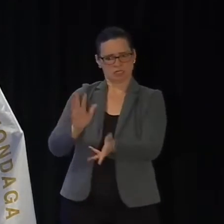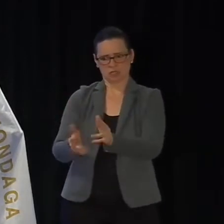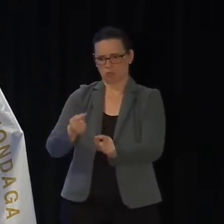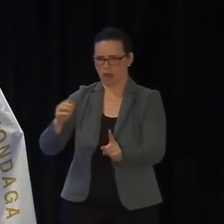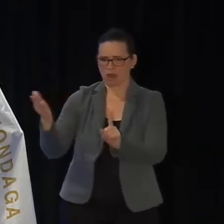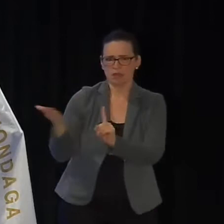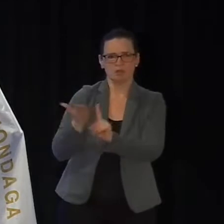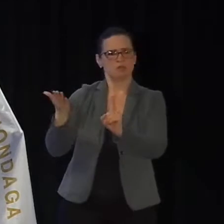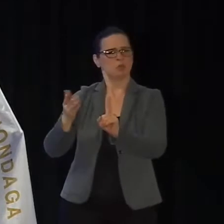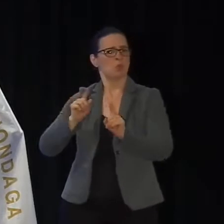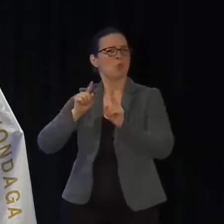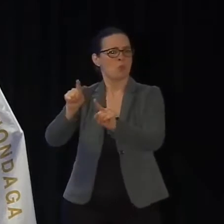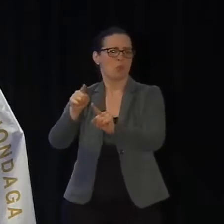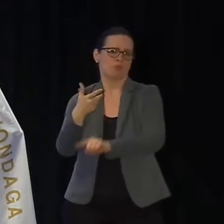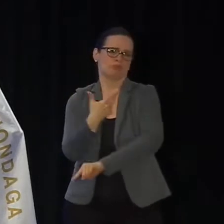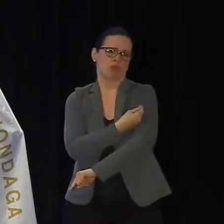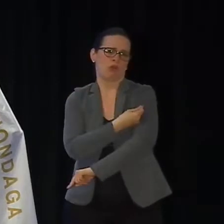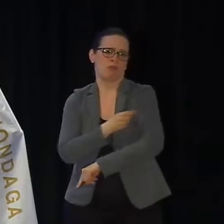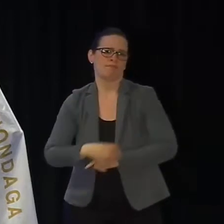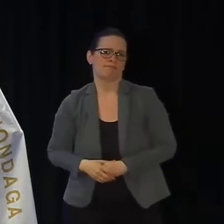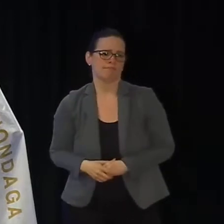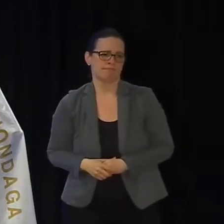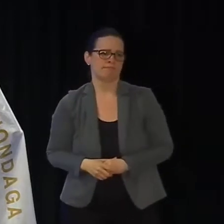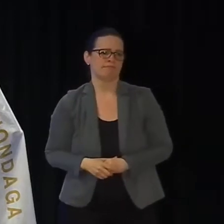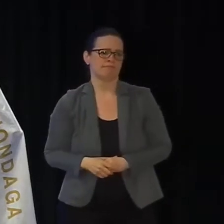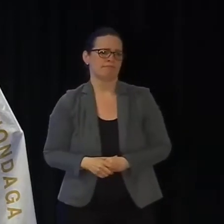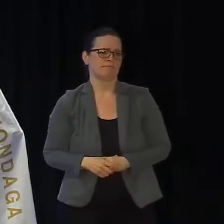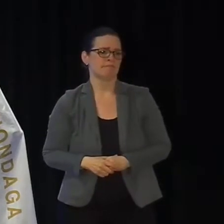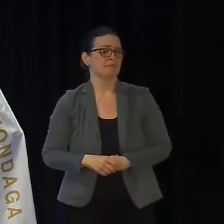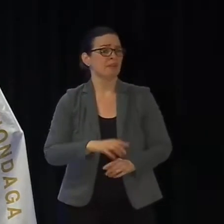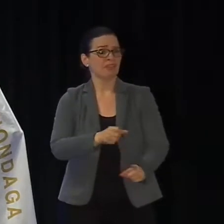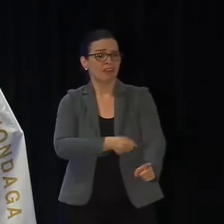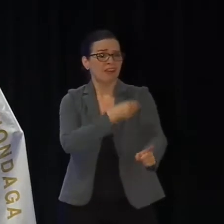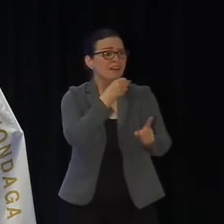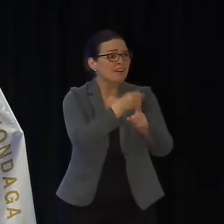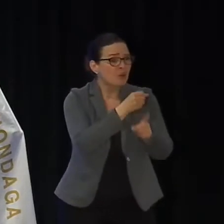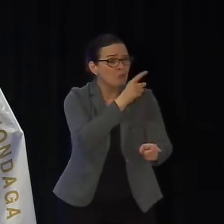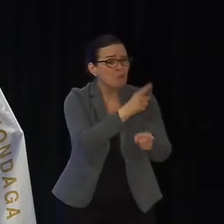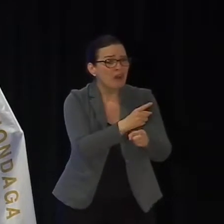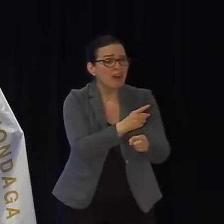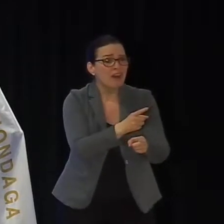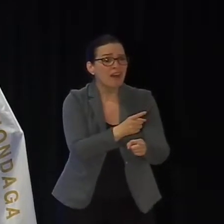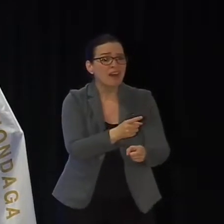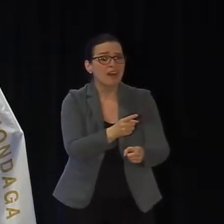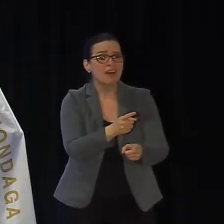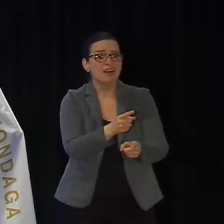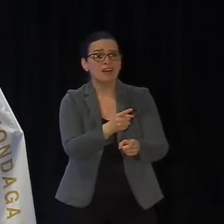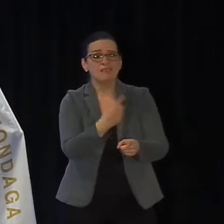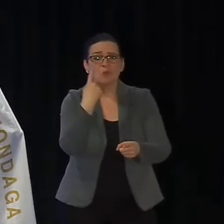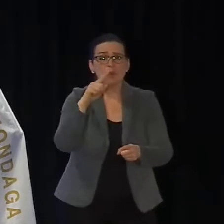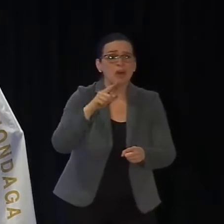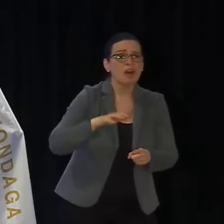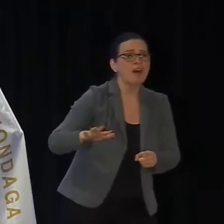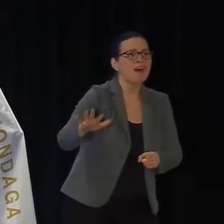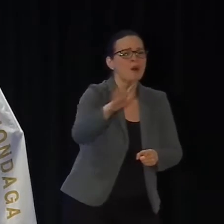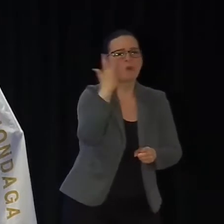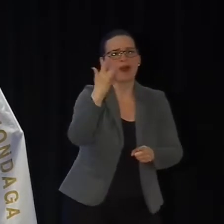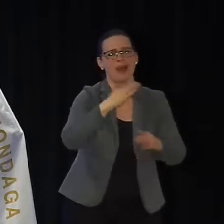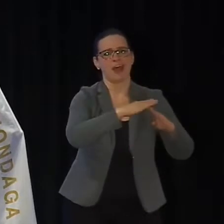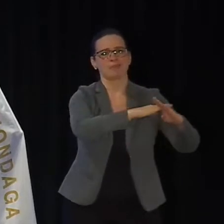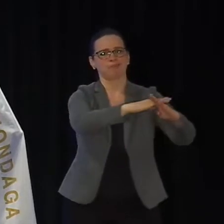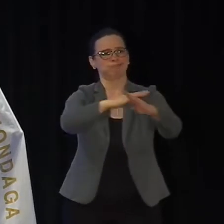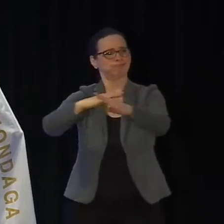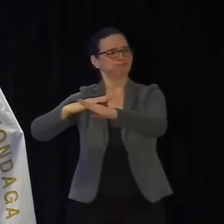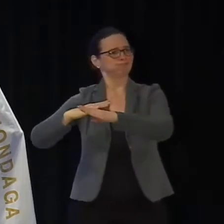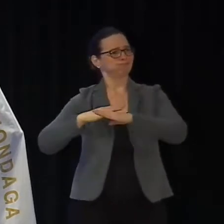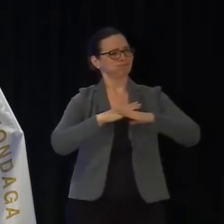comfortable with getting the shot, and then get to the numbers we need to get to develop the herd immunity. So that's that. I'll